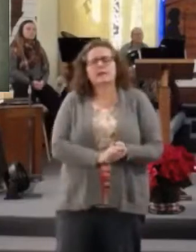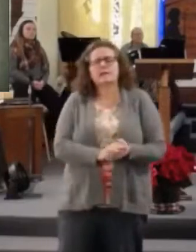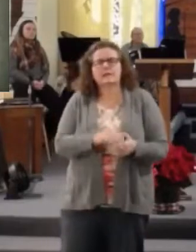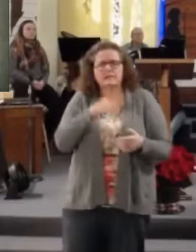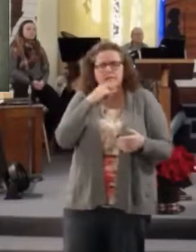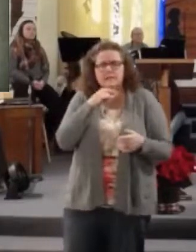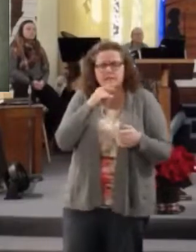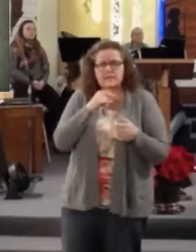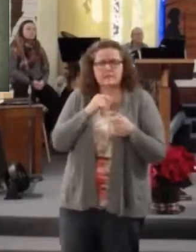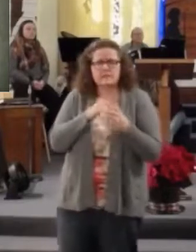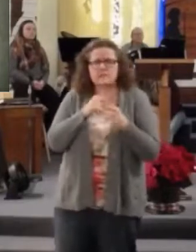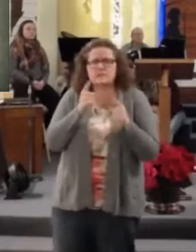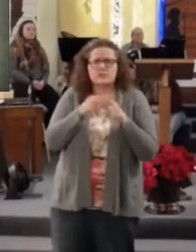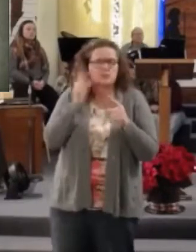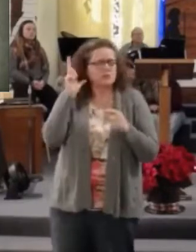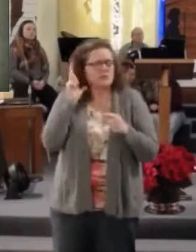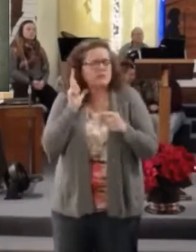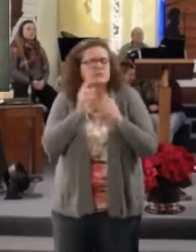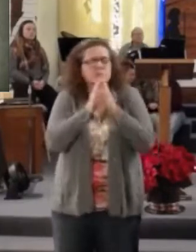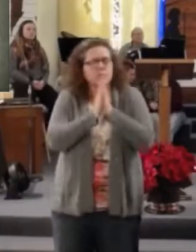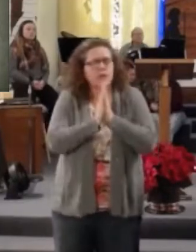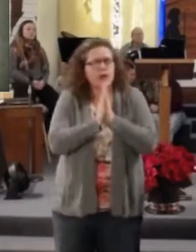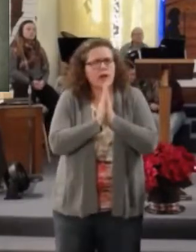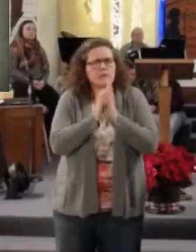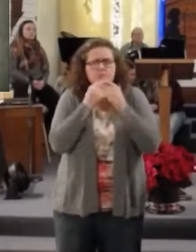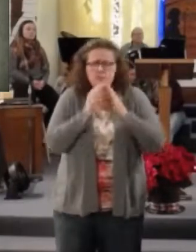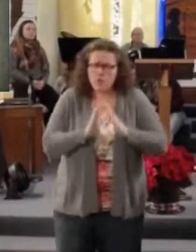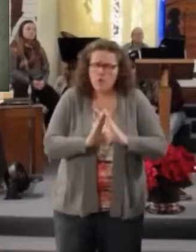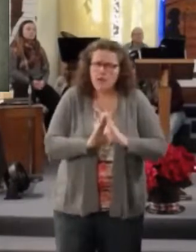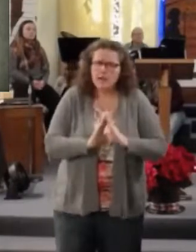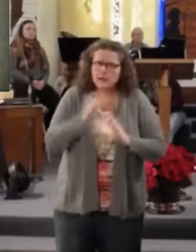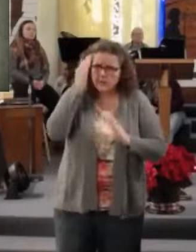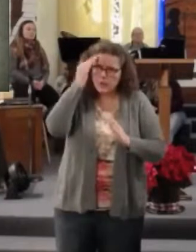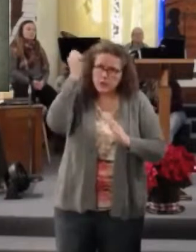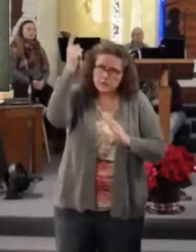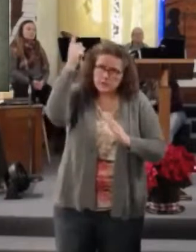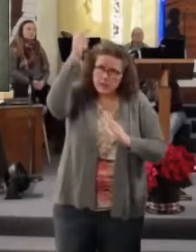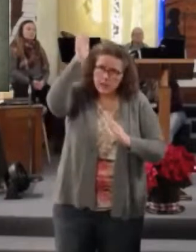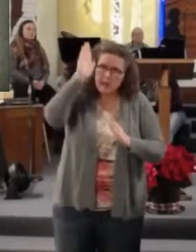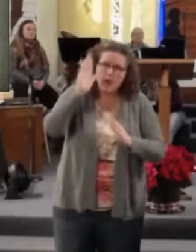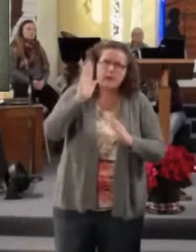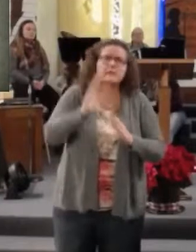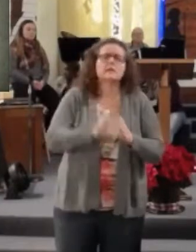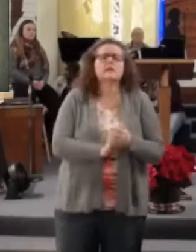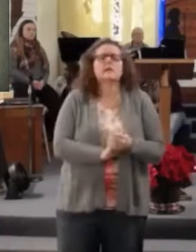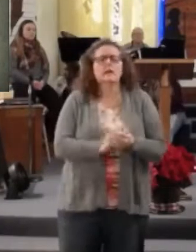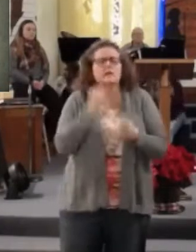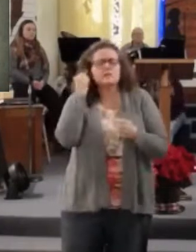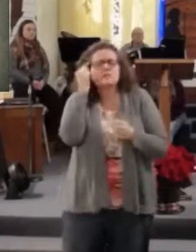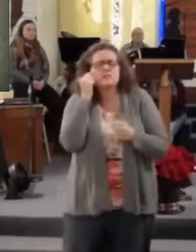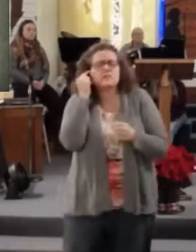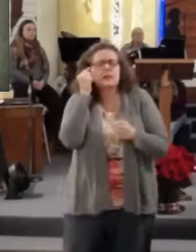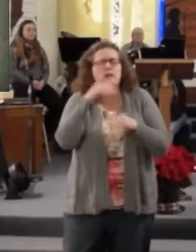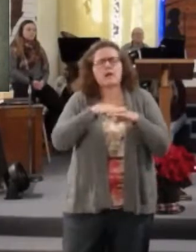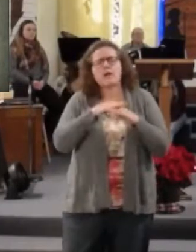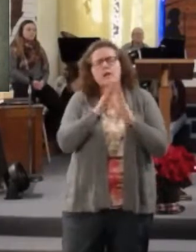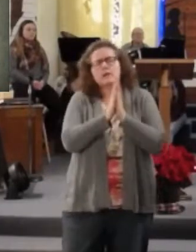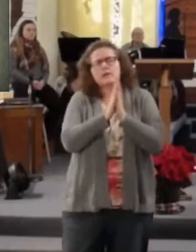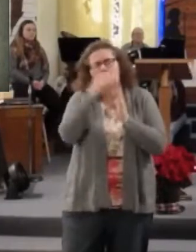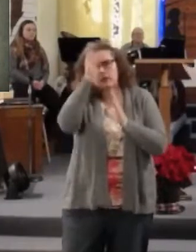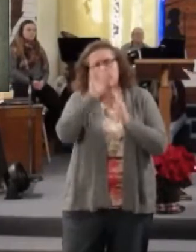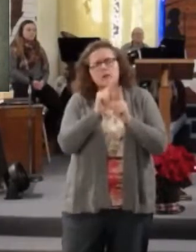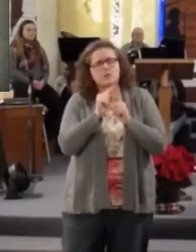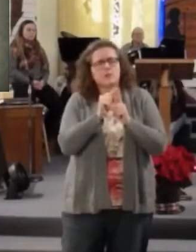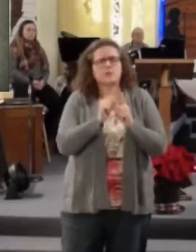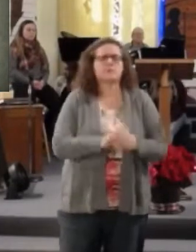to pray, to be still and know that He is God, and to meditate on His Word. And that's